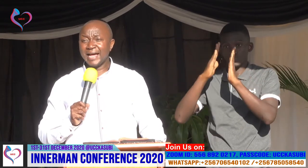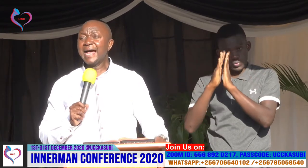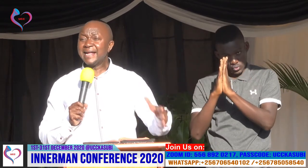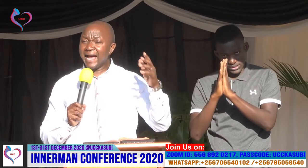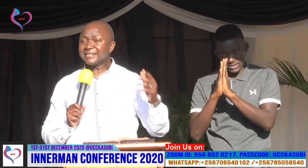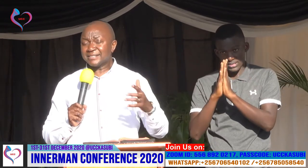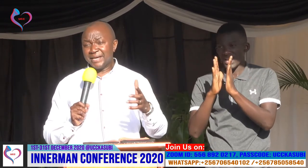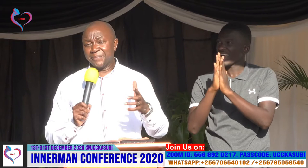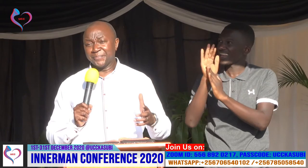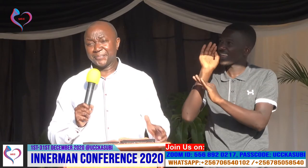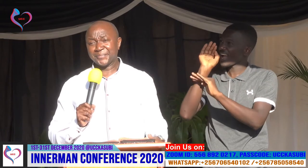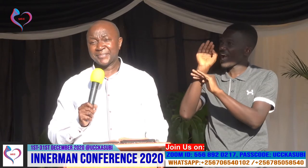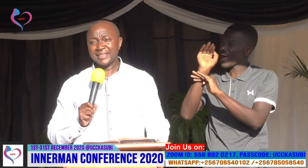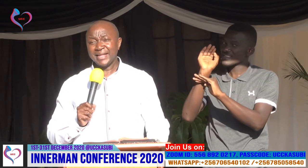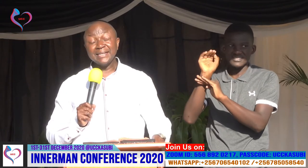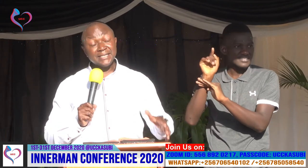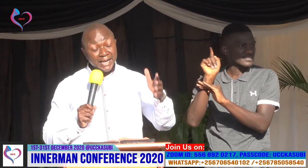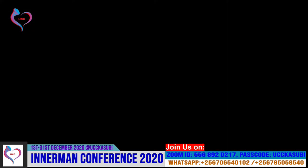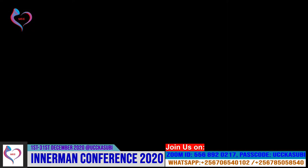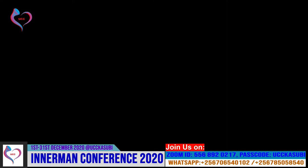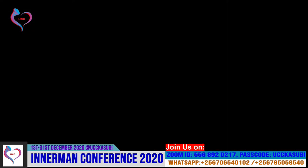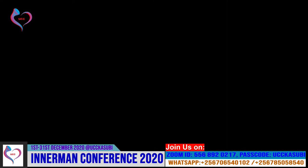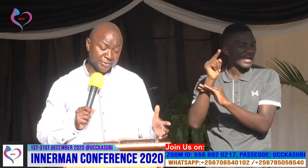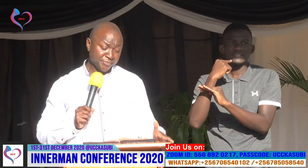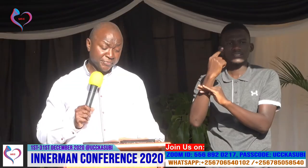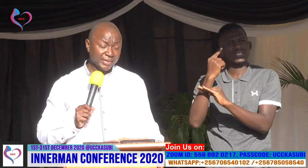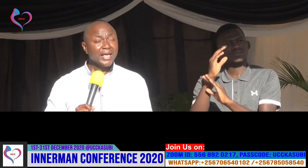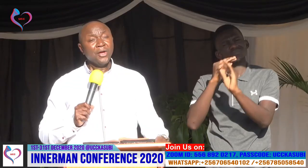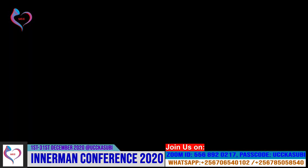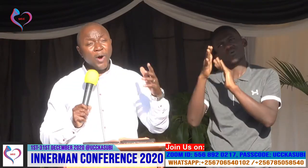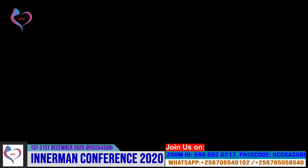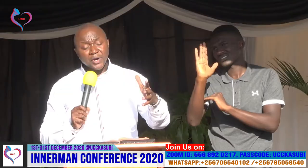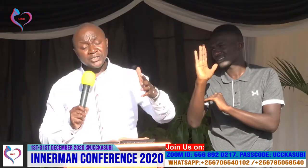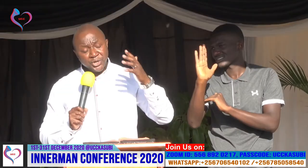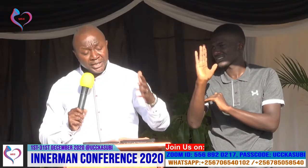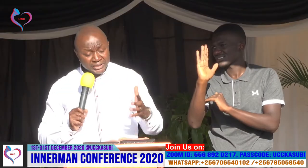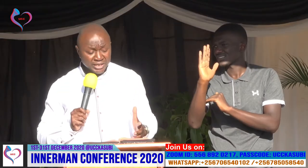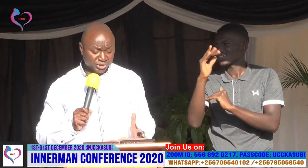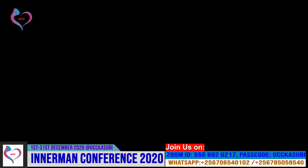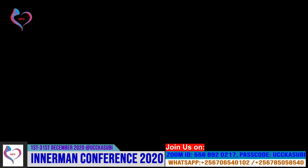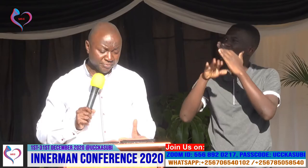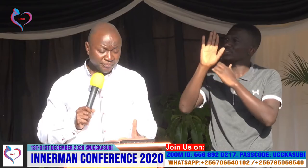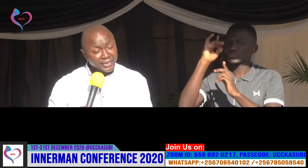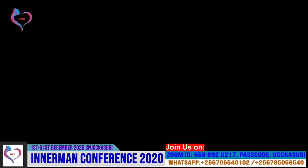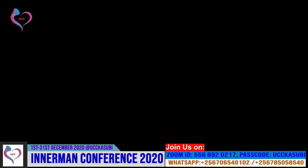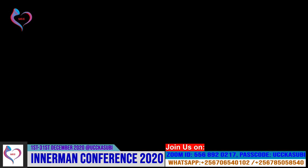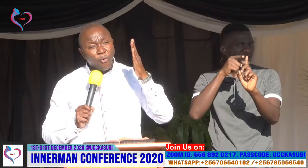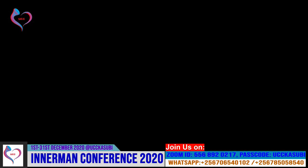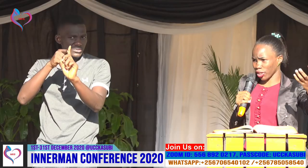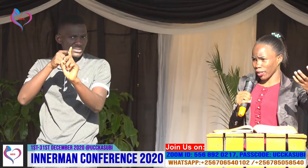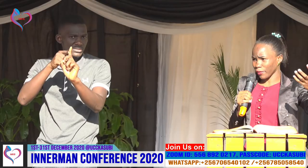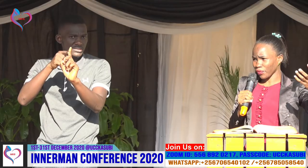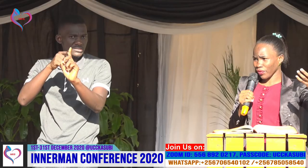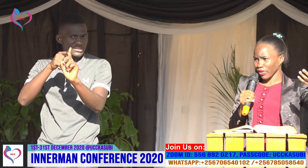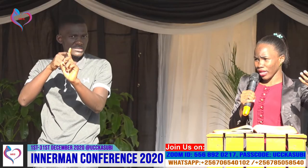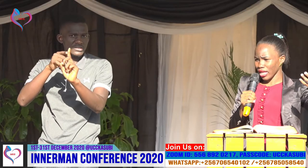eri Mukama. And ask him. Amubuuze. And tell him about God. Amugambe naye Mukama. What was your intention? Naje kutali kigenderwa ki?